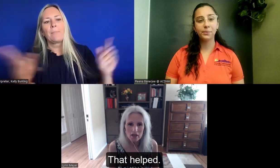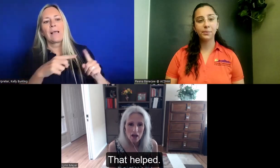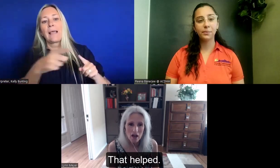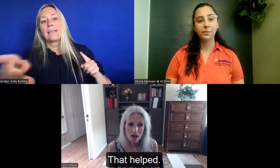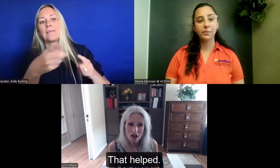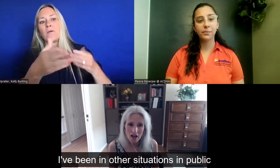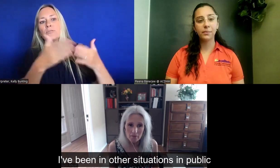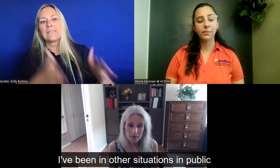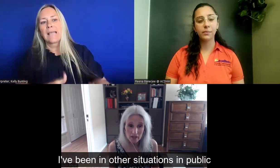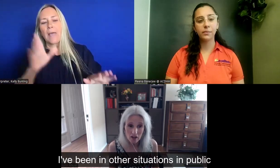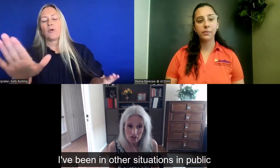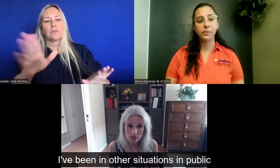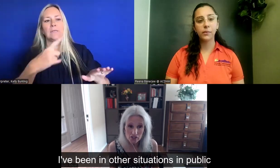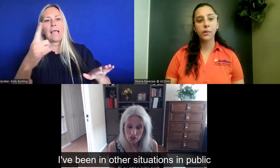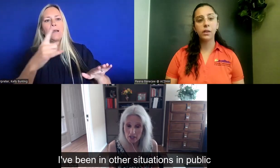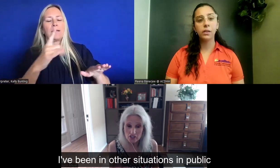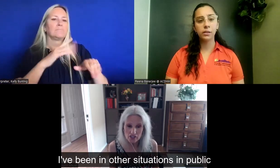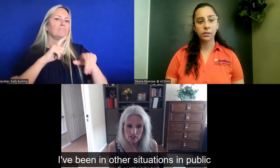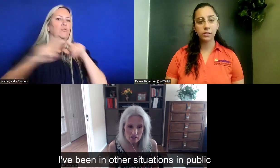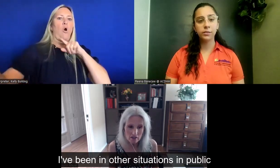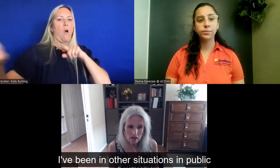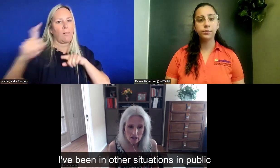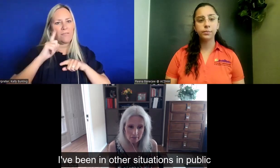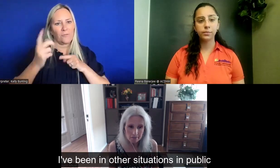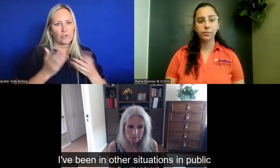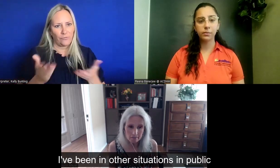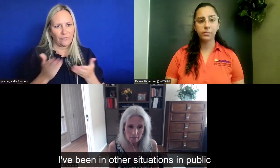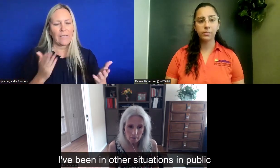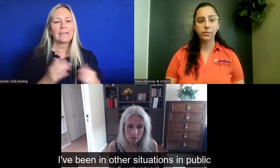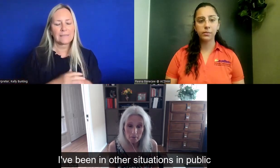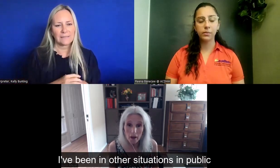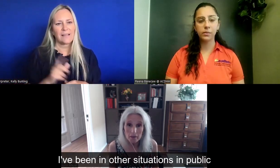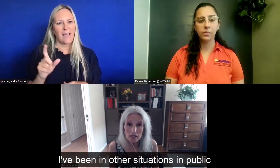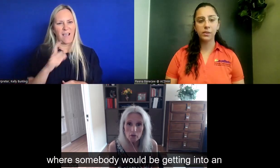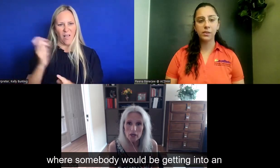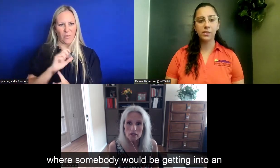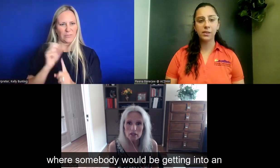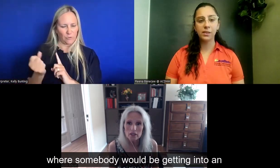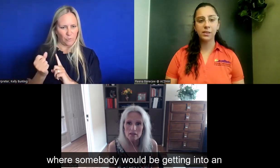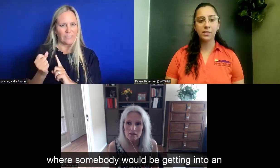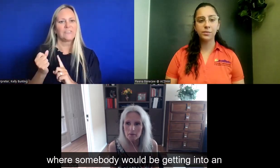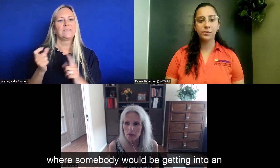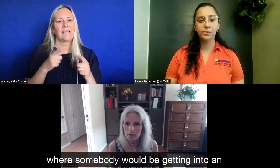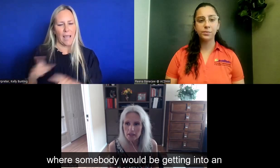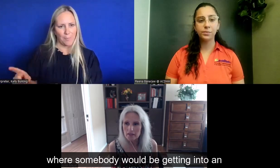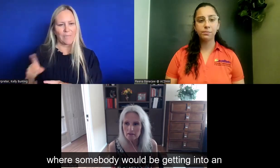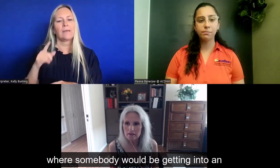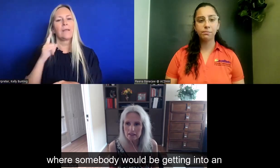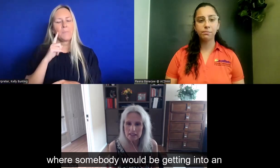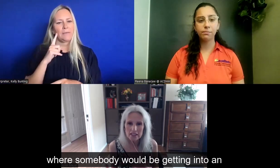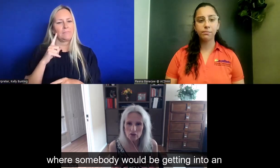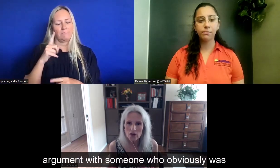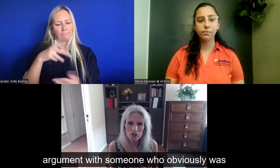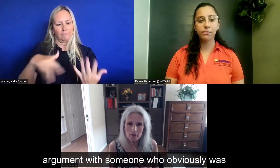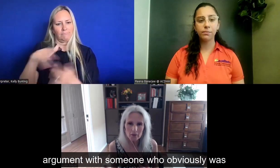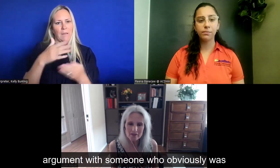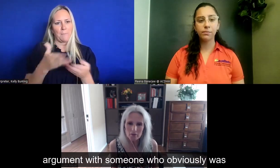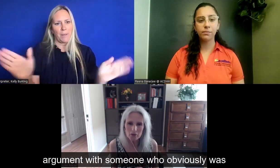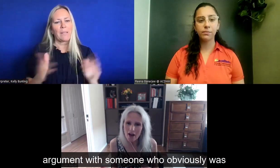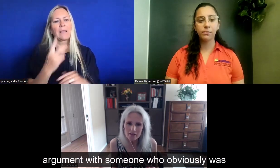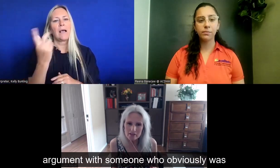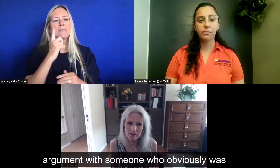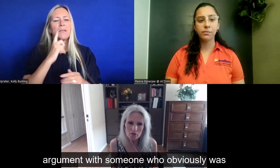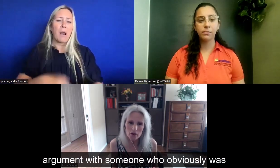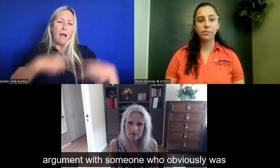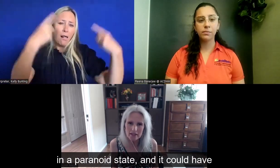helped. I've been in other situations in public where somebody would be getting into an argument with someone